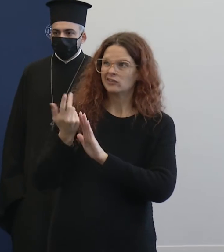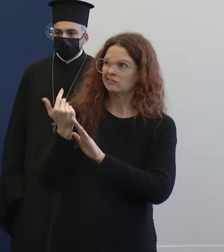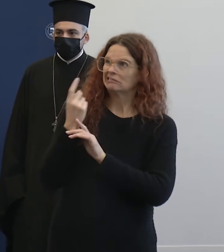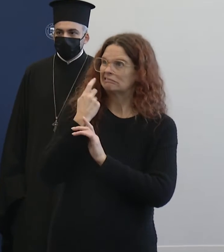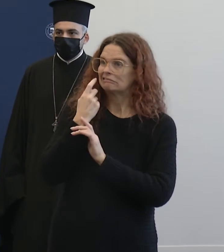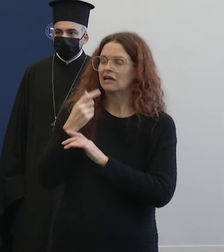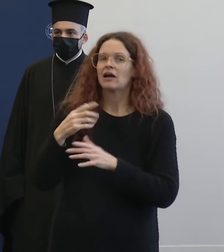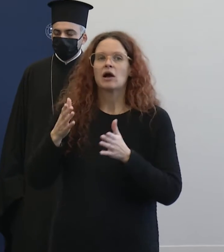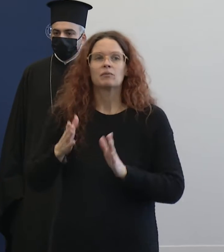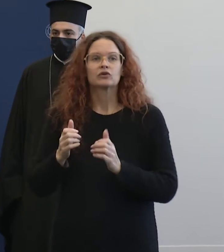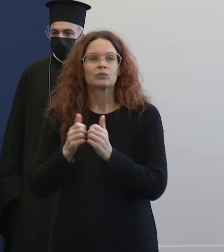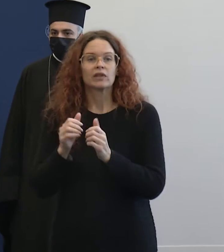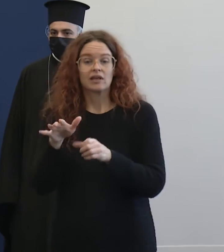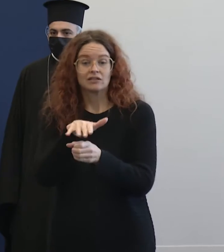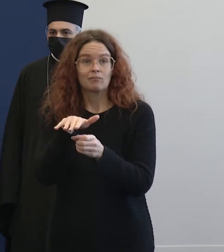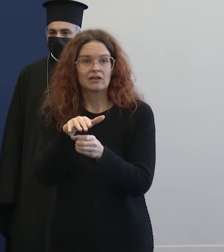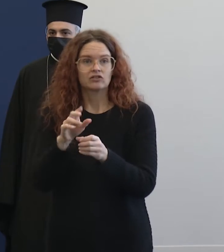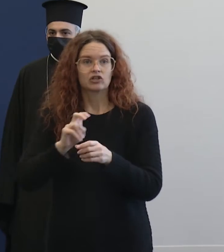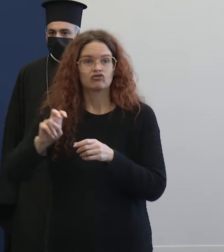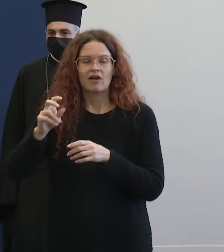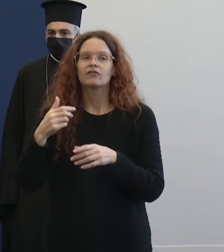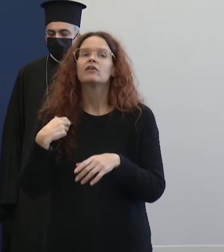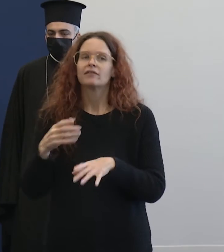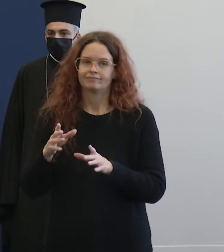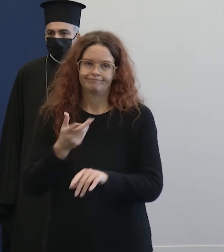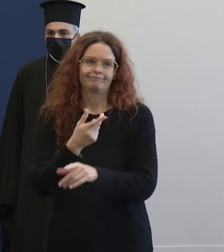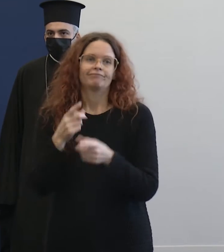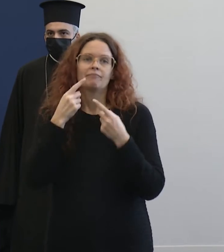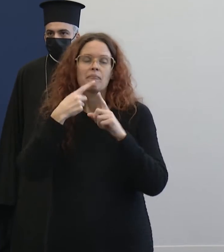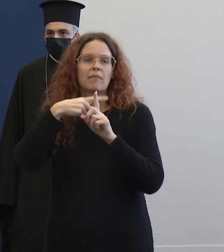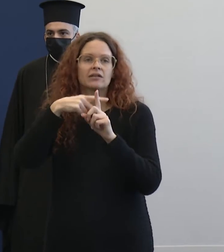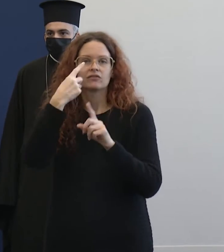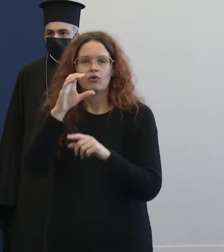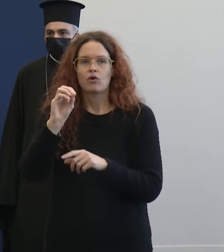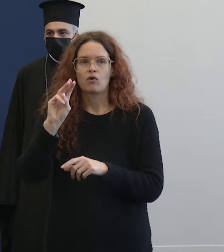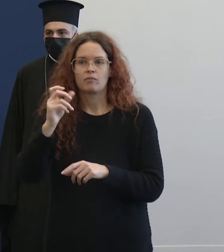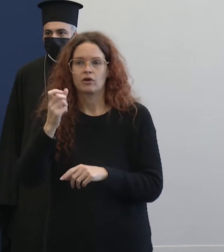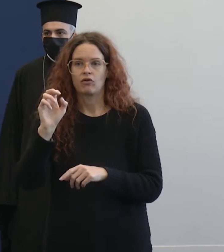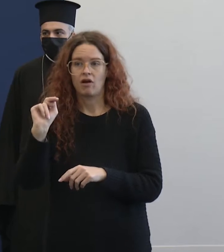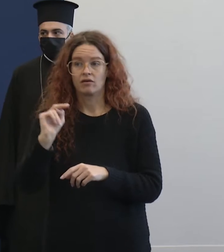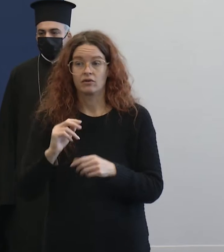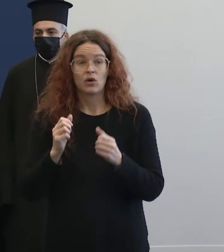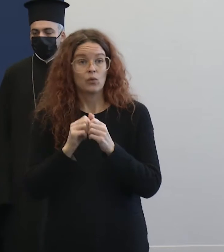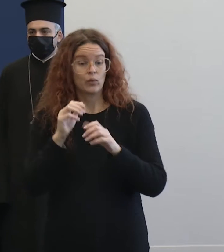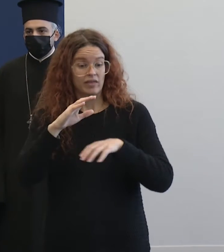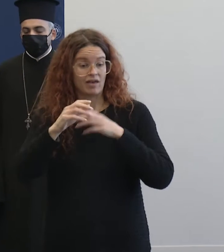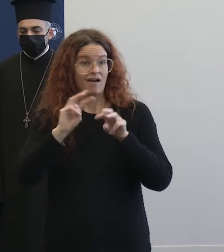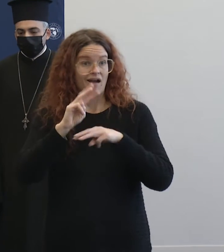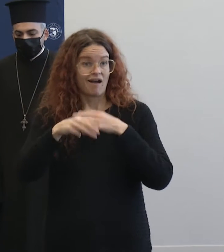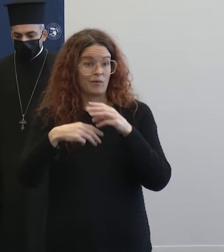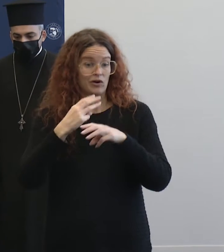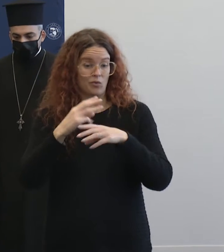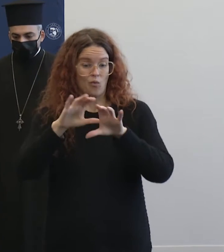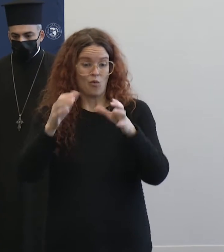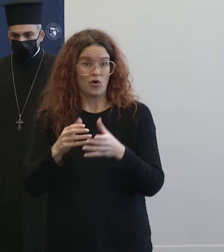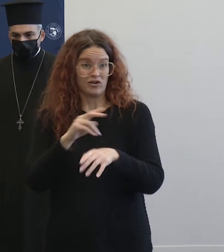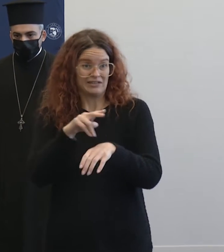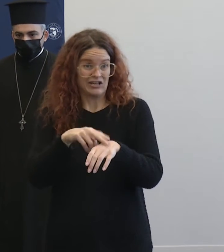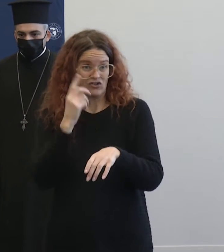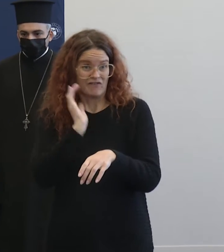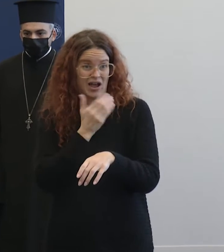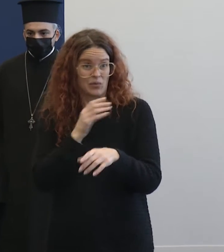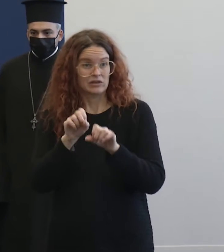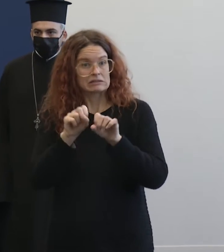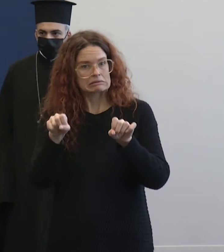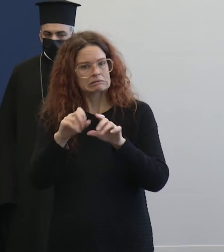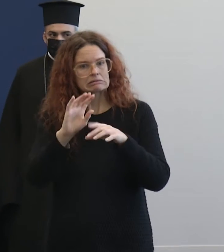from a person with domestic travel, which reflects there are likely others here given the global nature of our society. And I cannot